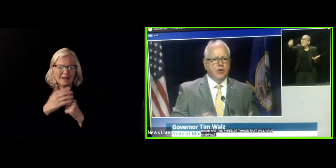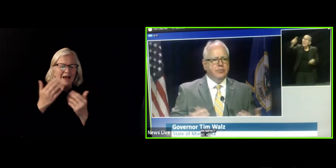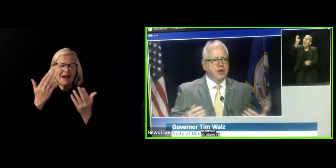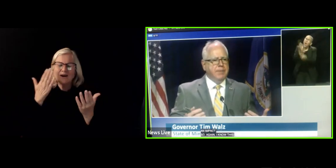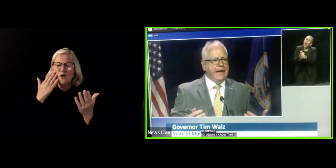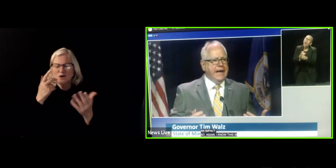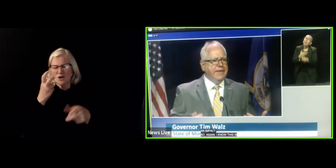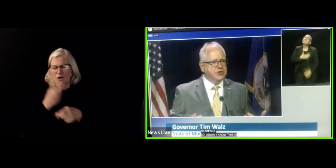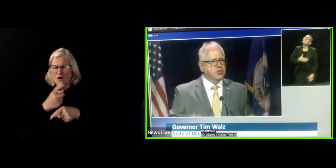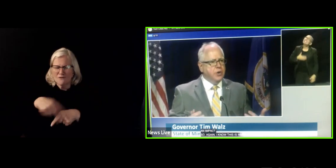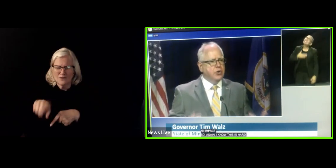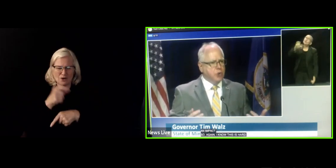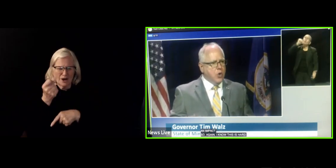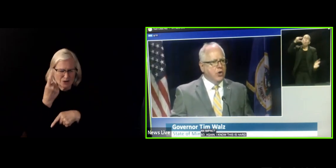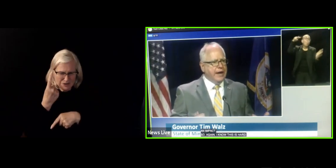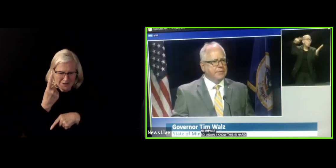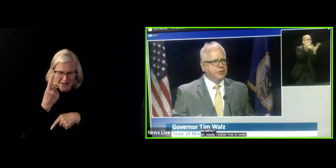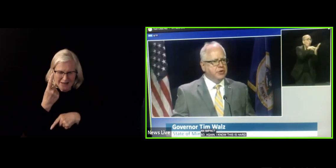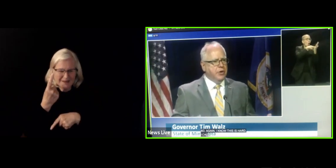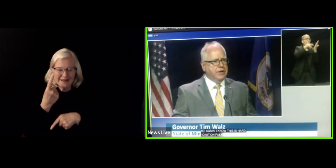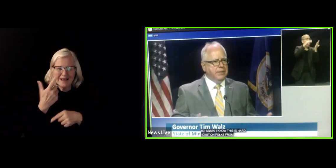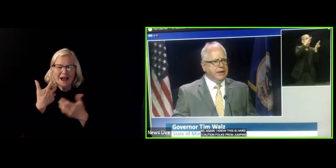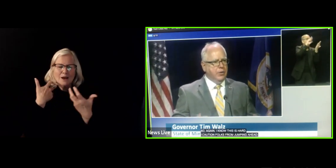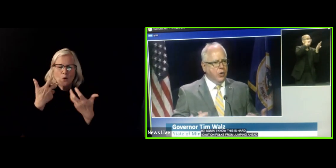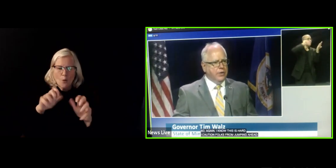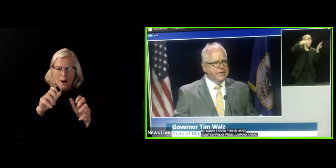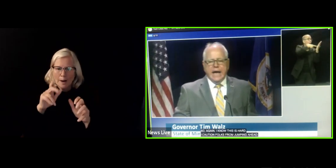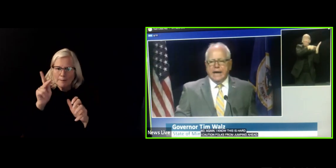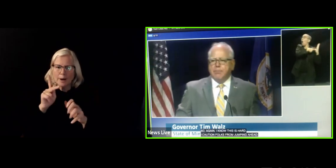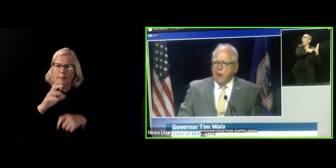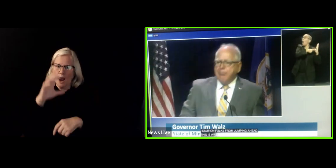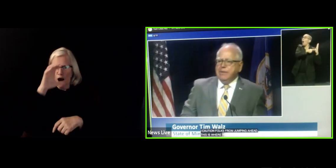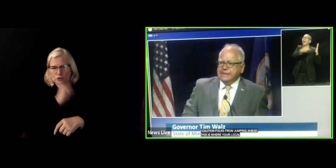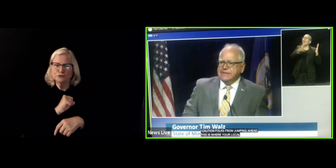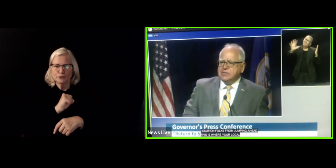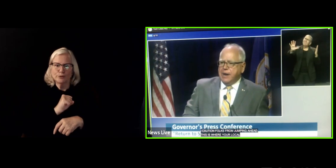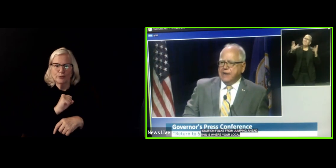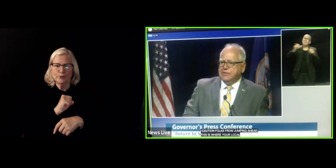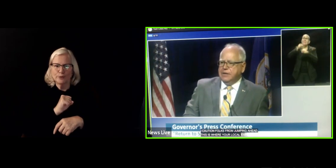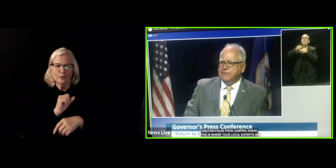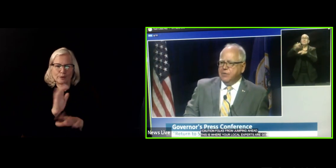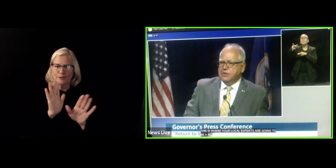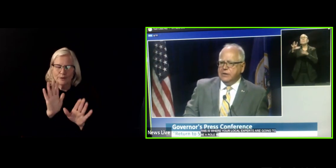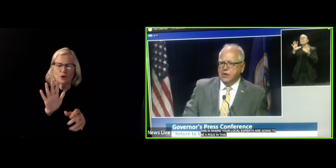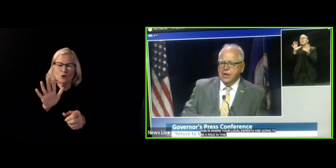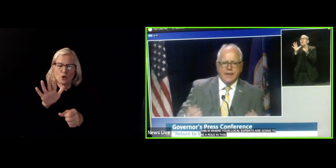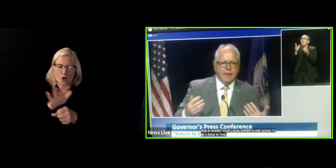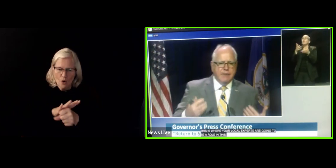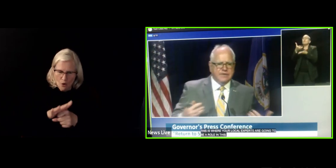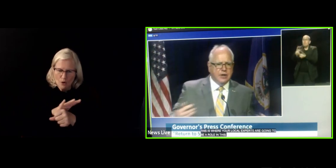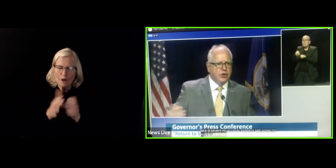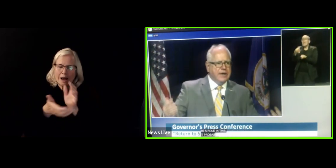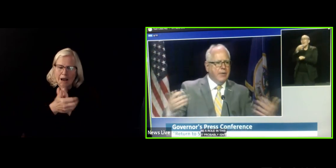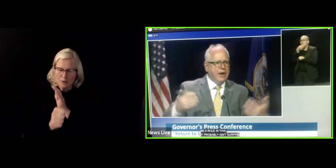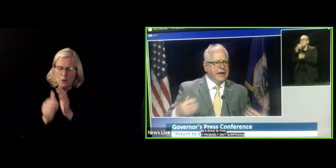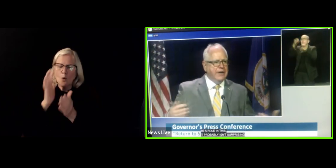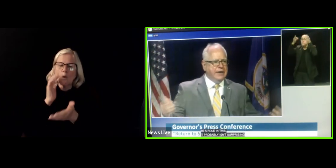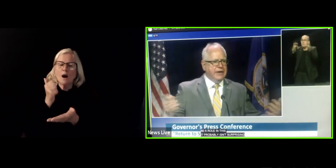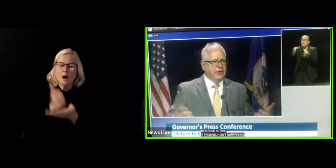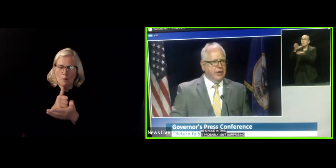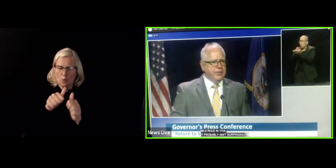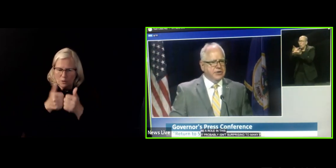folks from jumping ahead. This is where your local experts are going to be a role in this. It probably isn't surprising to many folks in here that it's going to look that way on